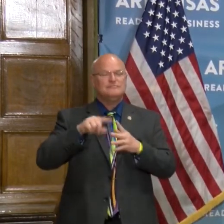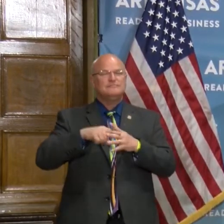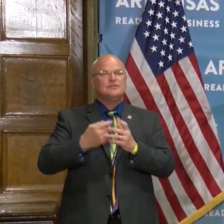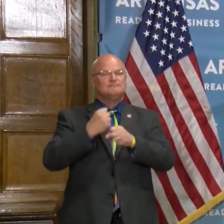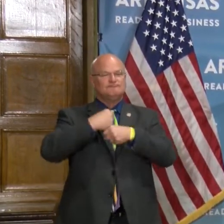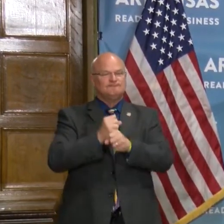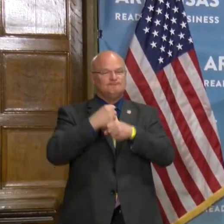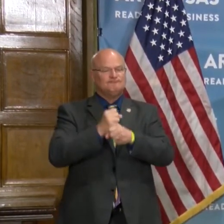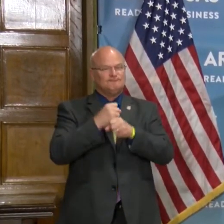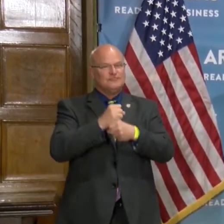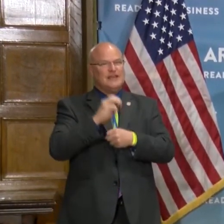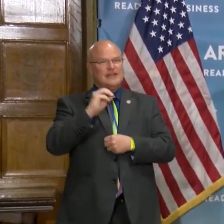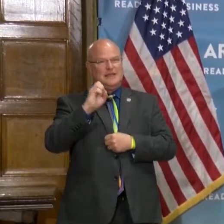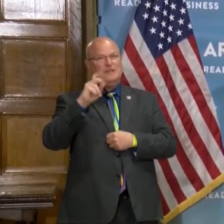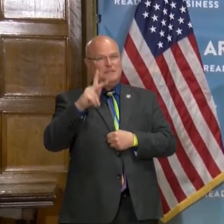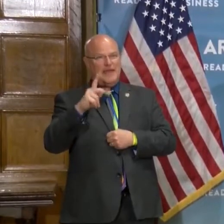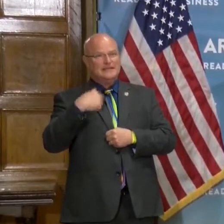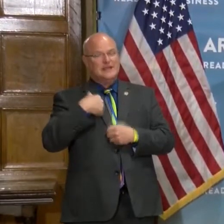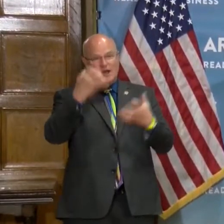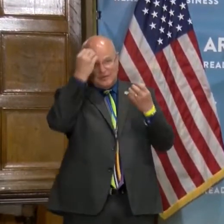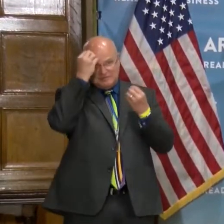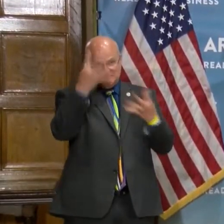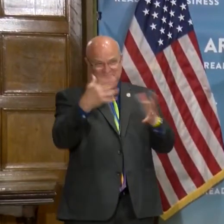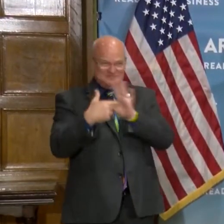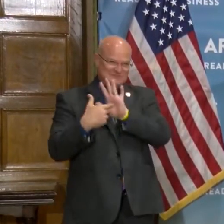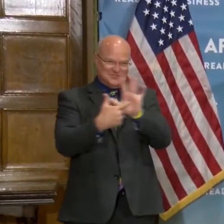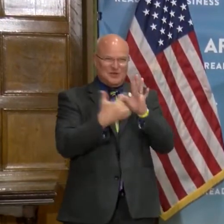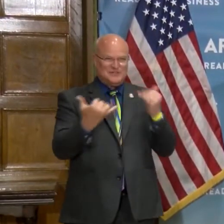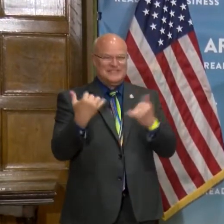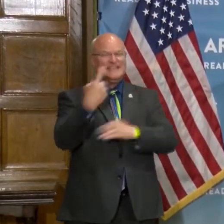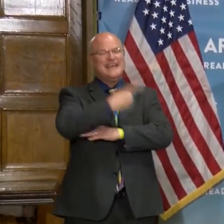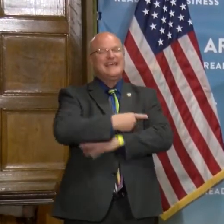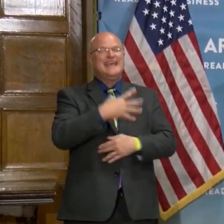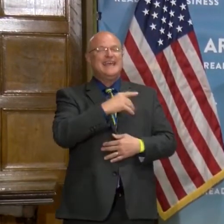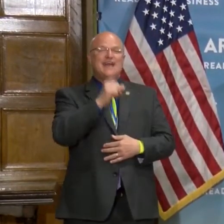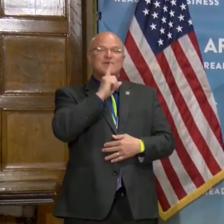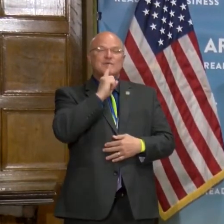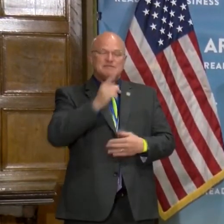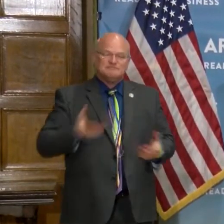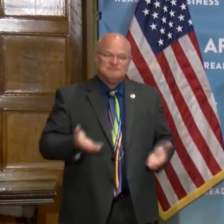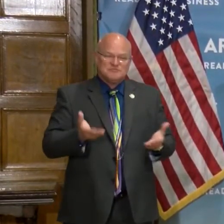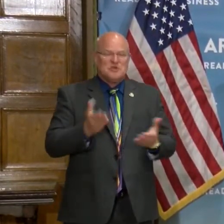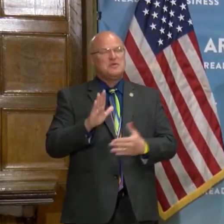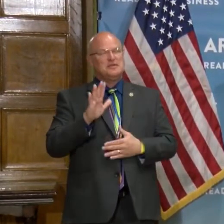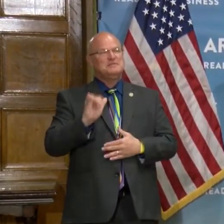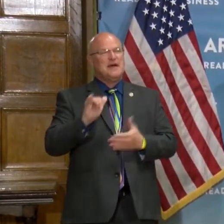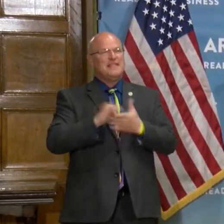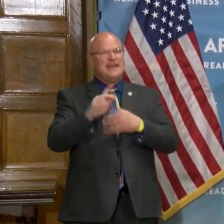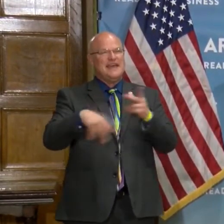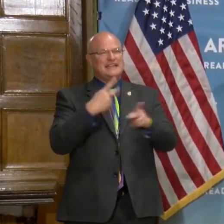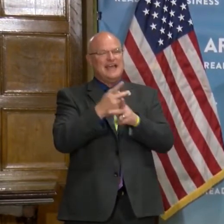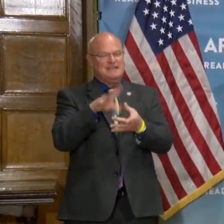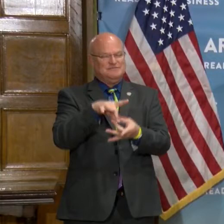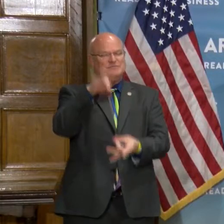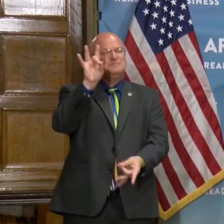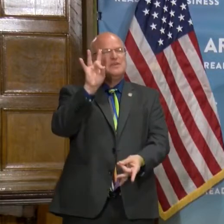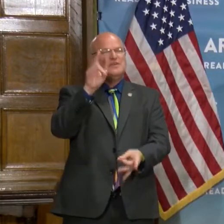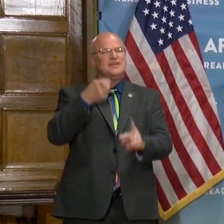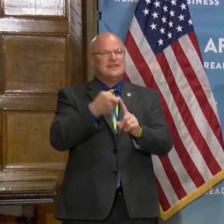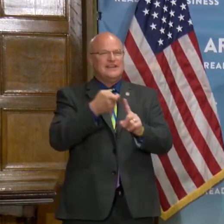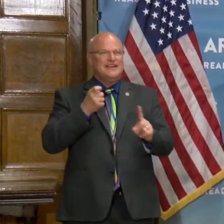making masks. So I did want to showcase that mask today, and really encouraged by that kind of spirit